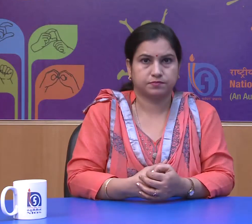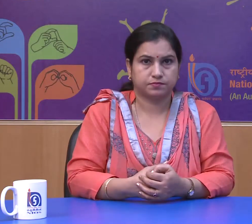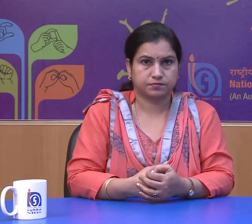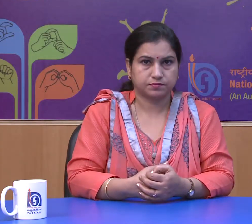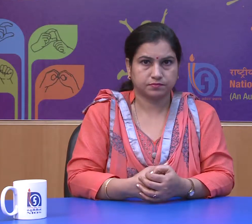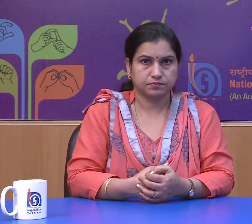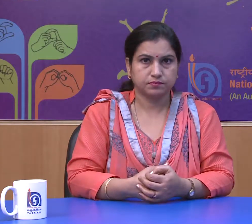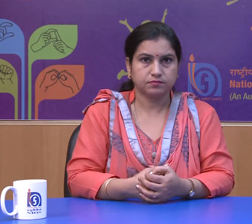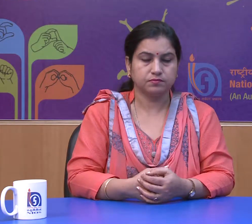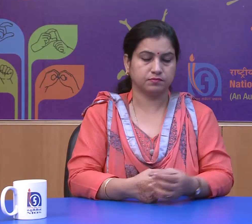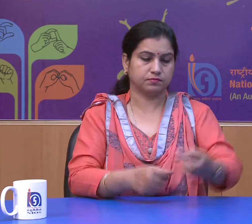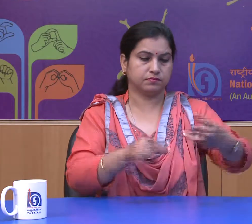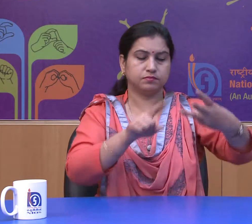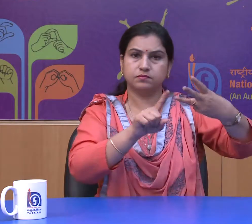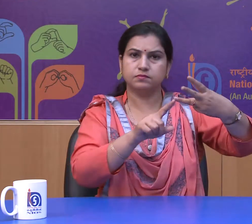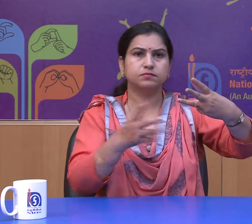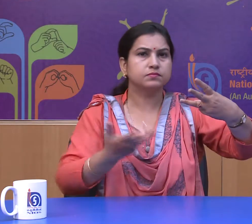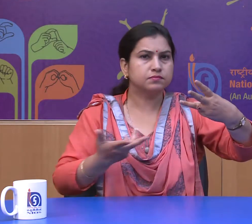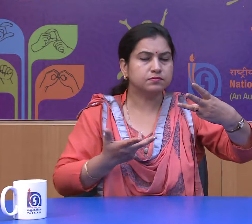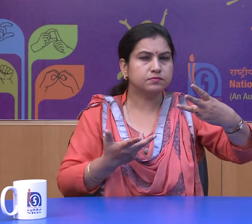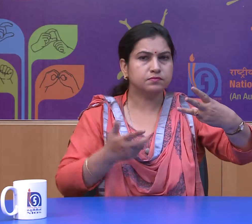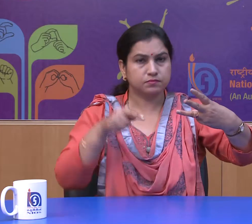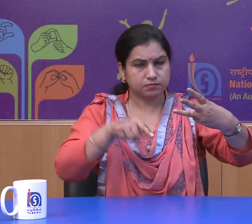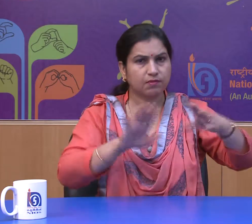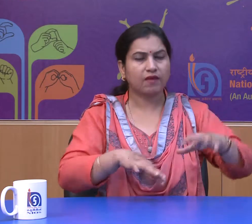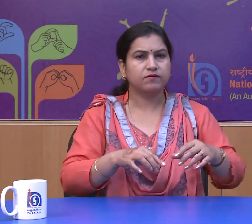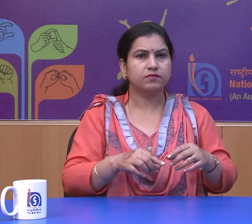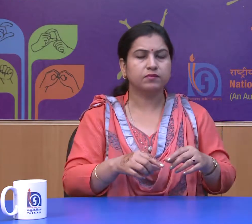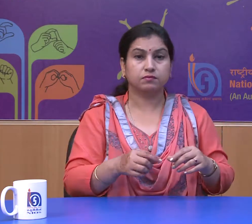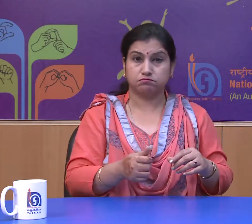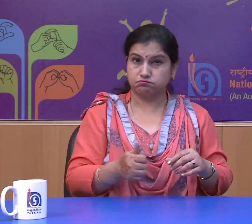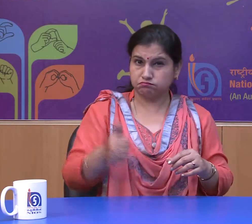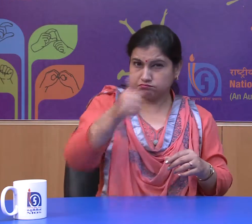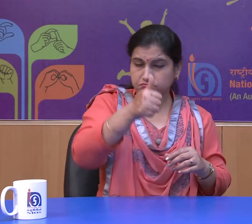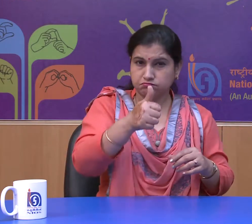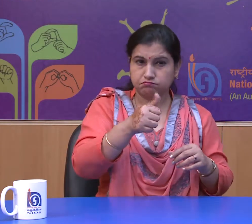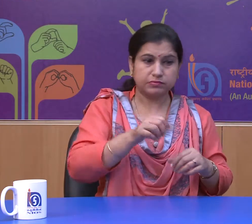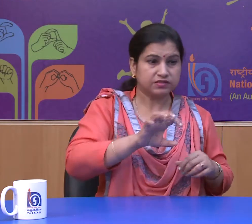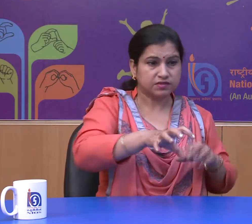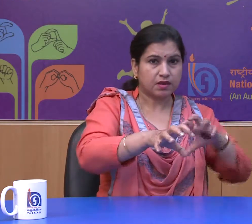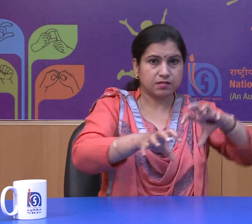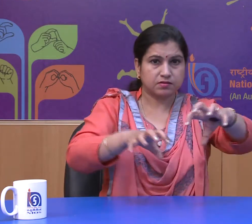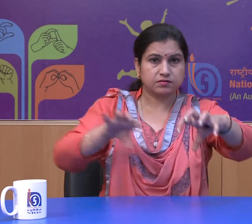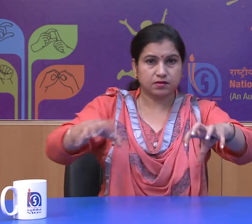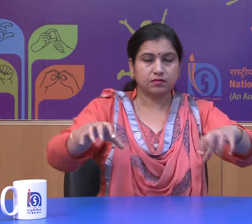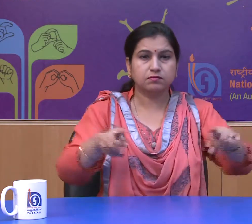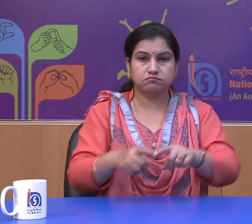Number 3 is that there is a nominal head of the state called president.